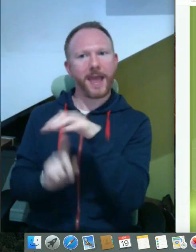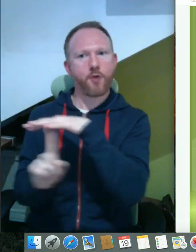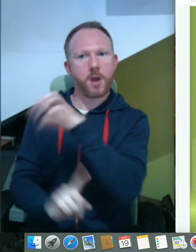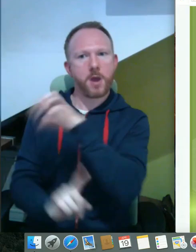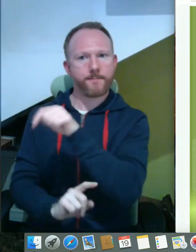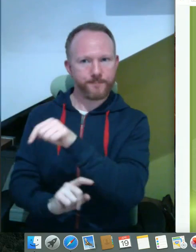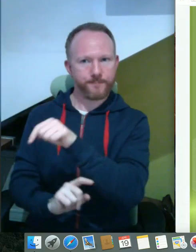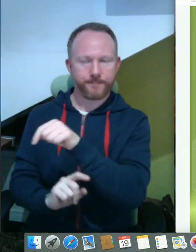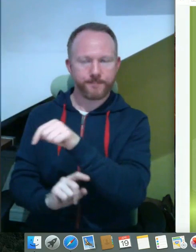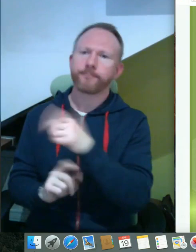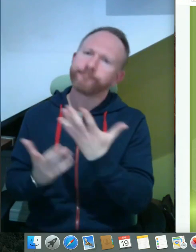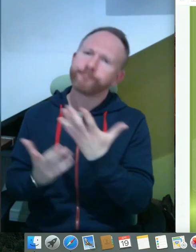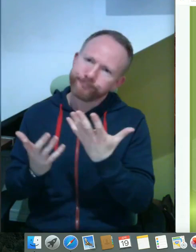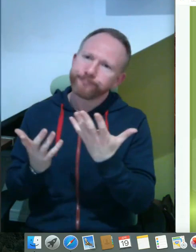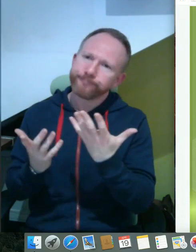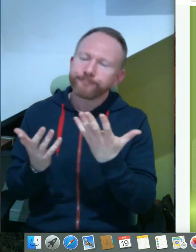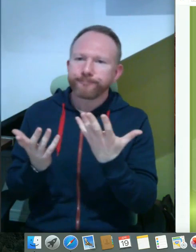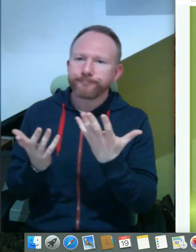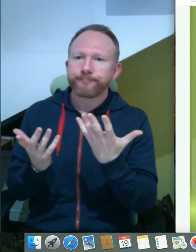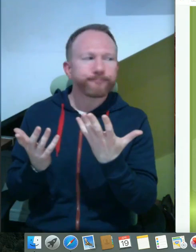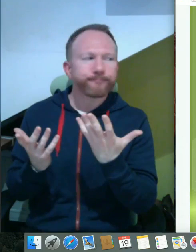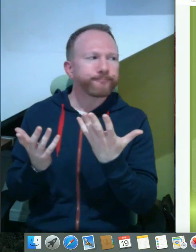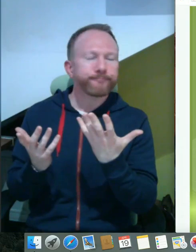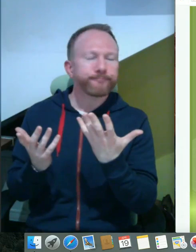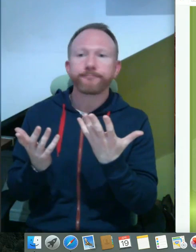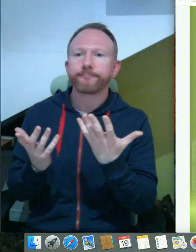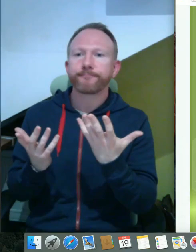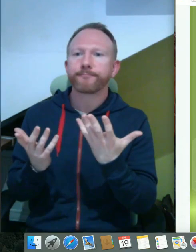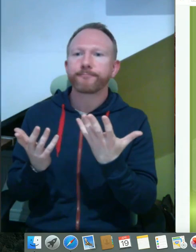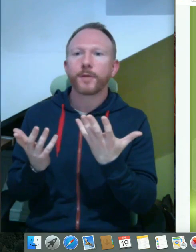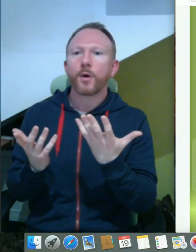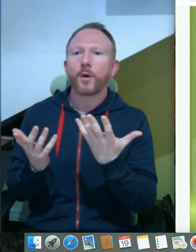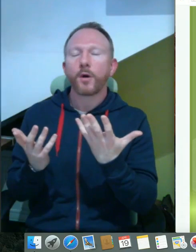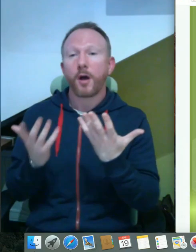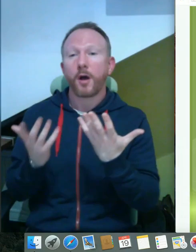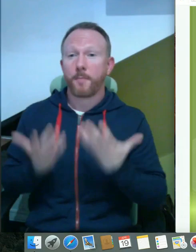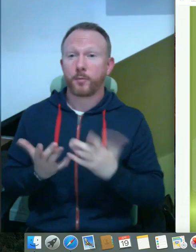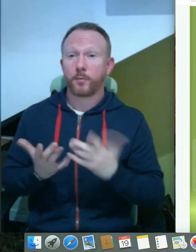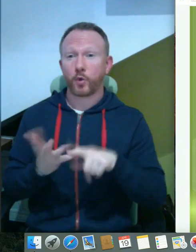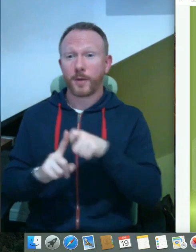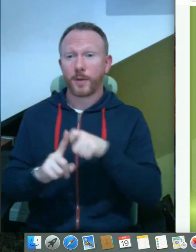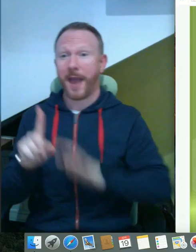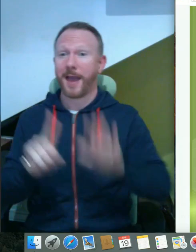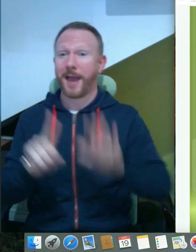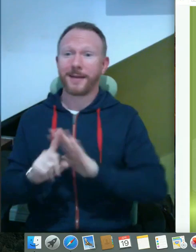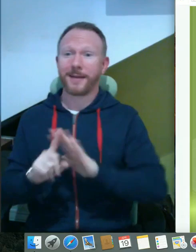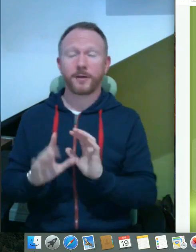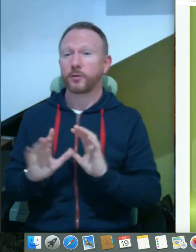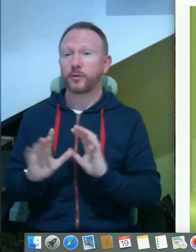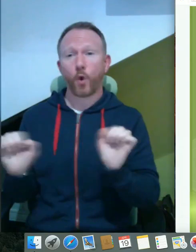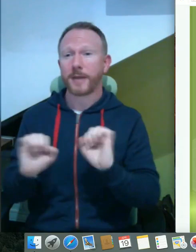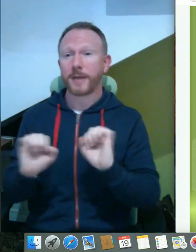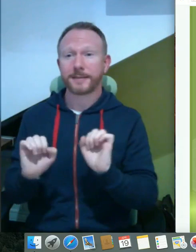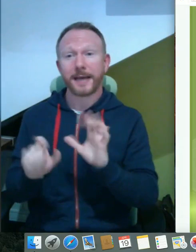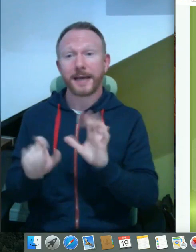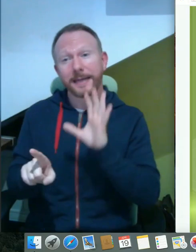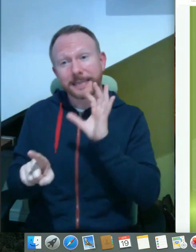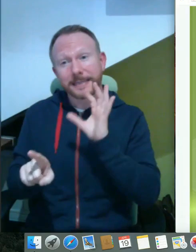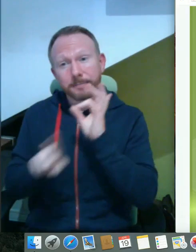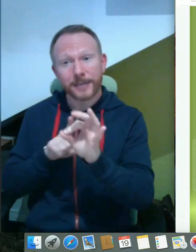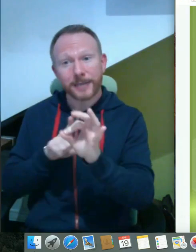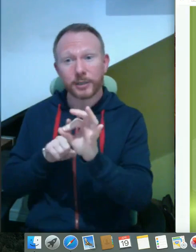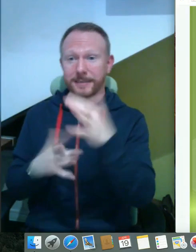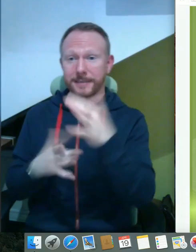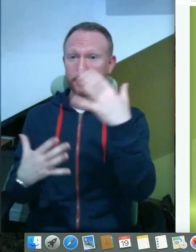still a bit unfortunate that we don't have specialist certification in this country for BSL interpreters at